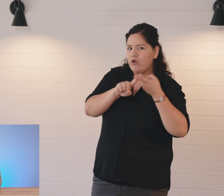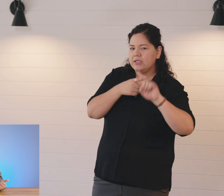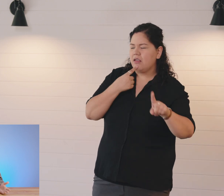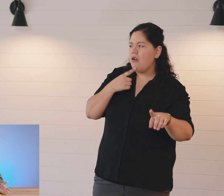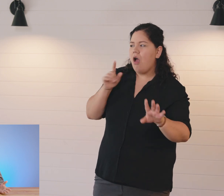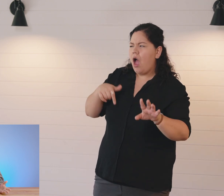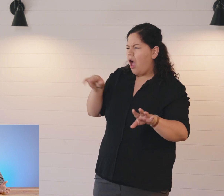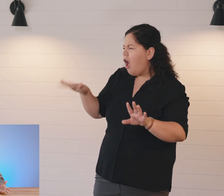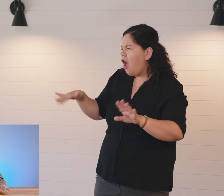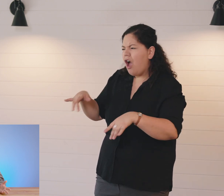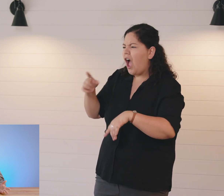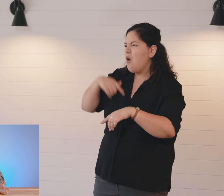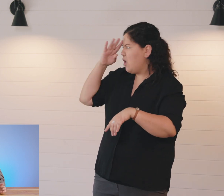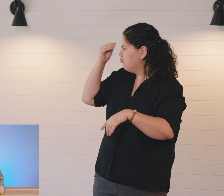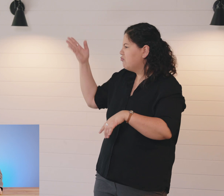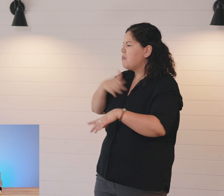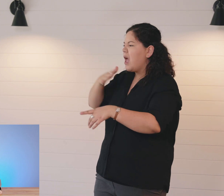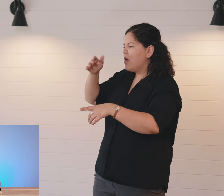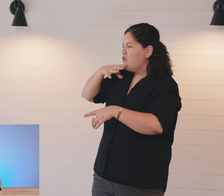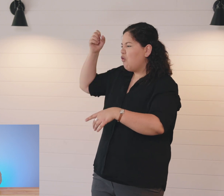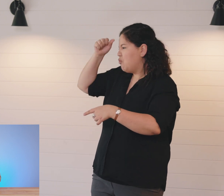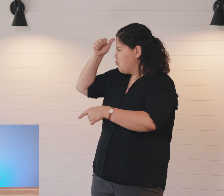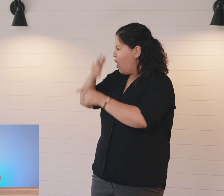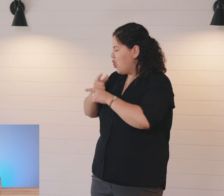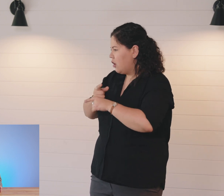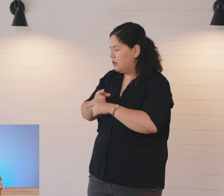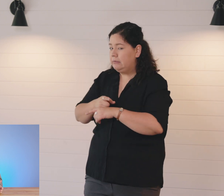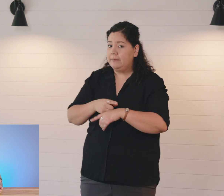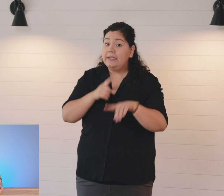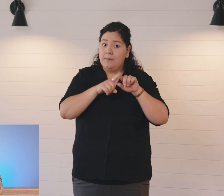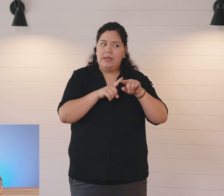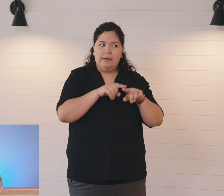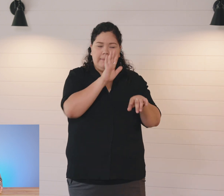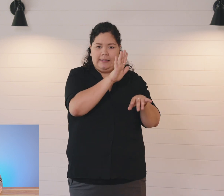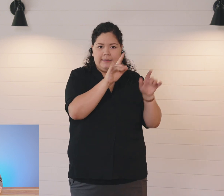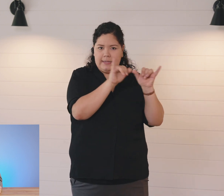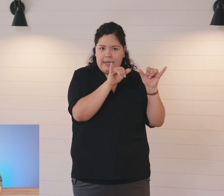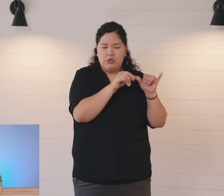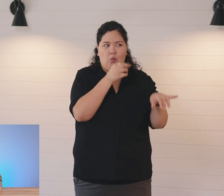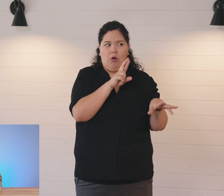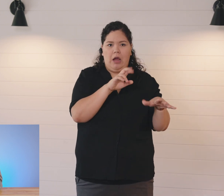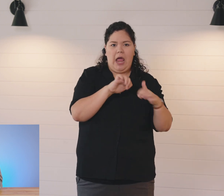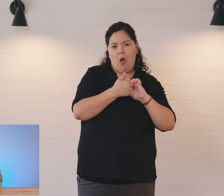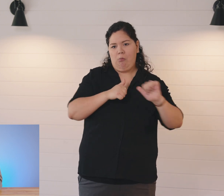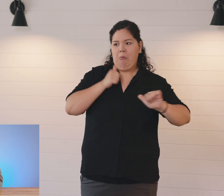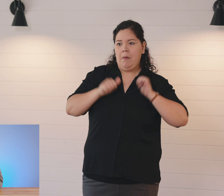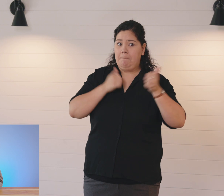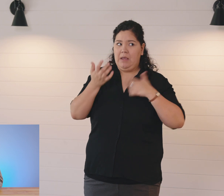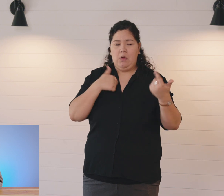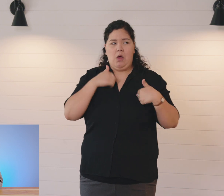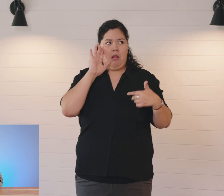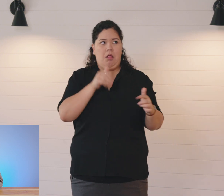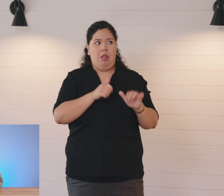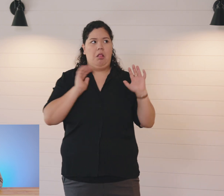And depending on the size of the older brother, right? Or the fight in the older brother, you might back off